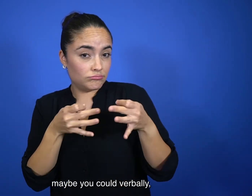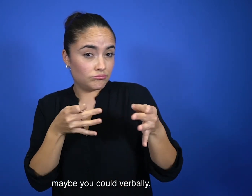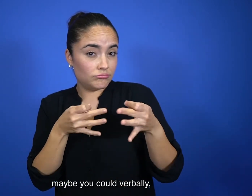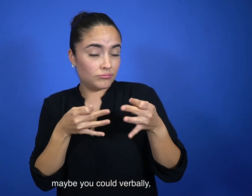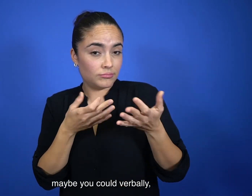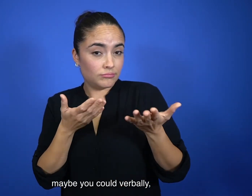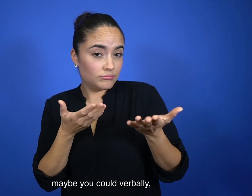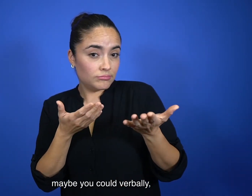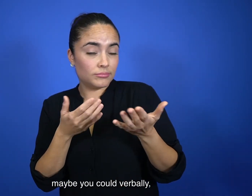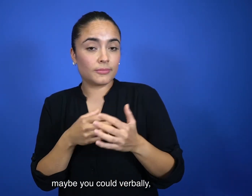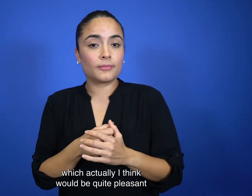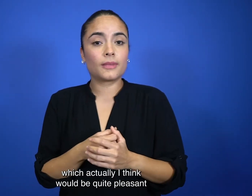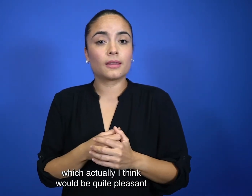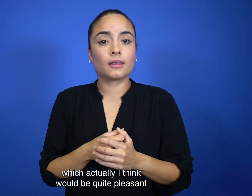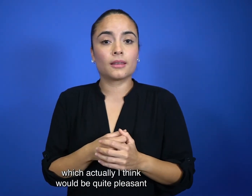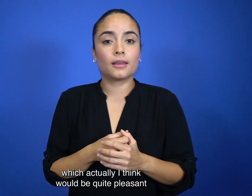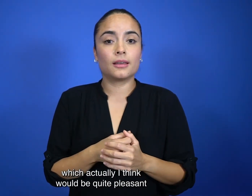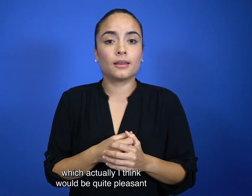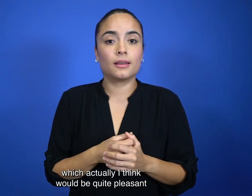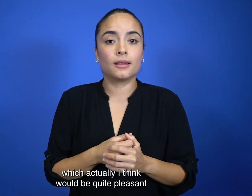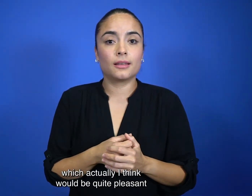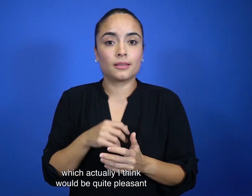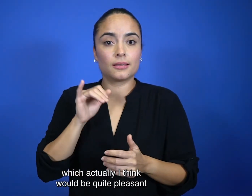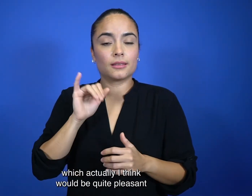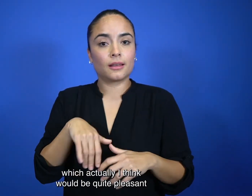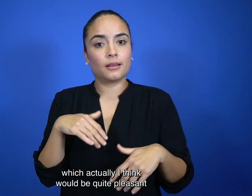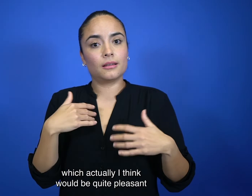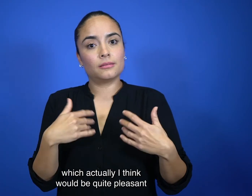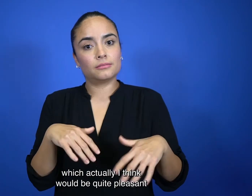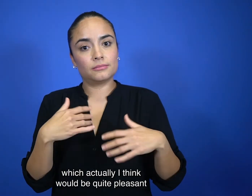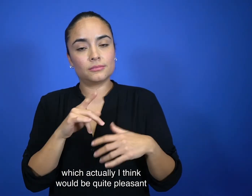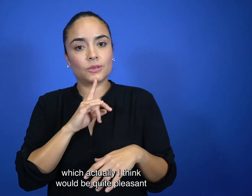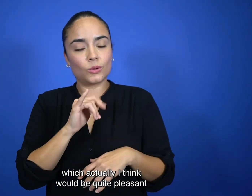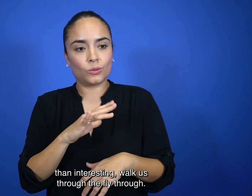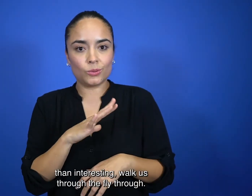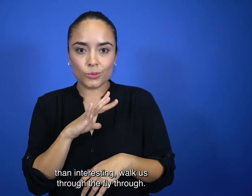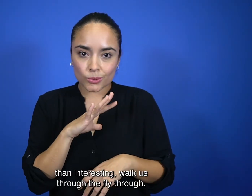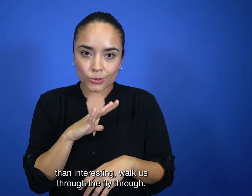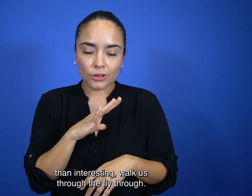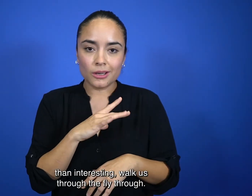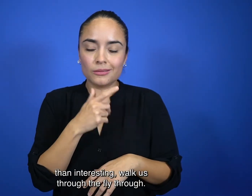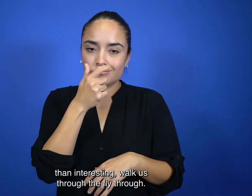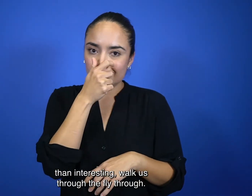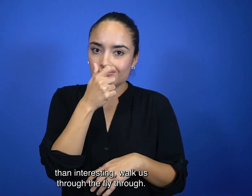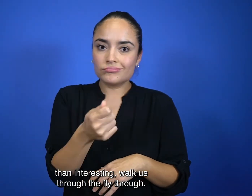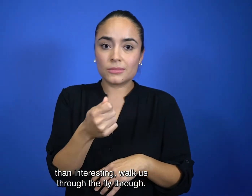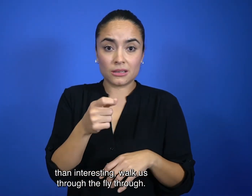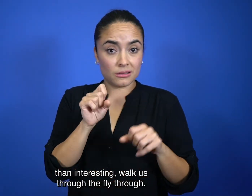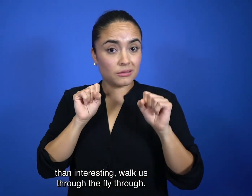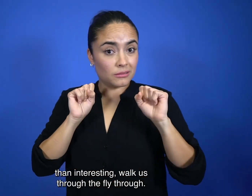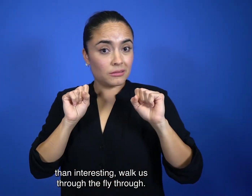verbally, which actually I think would be quite pleasant and interesting, walk us through